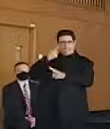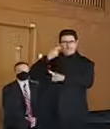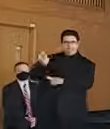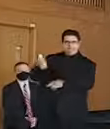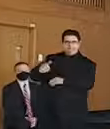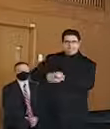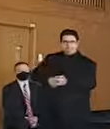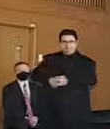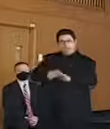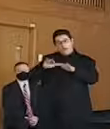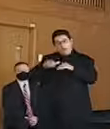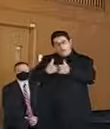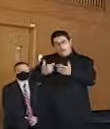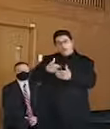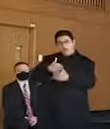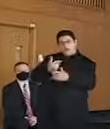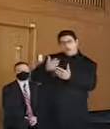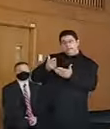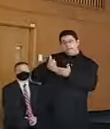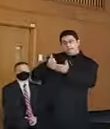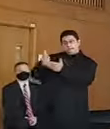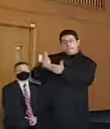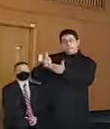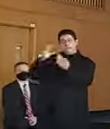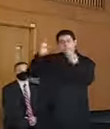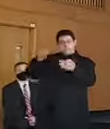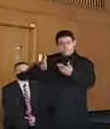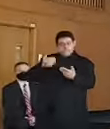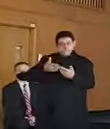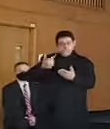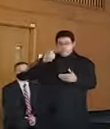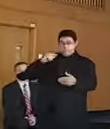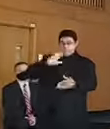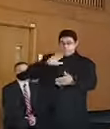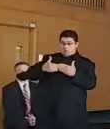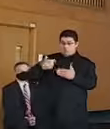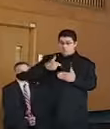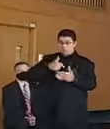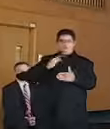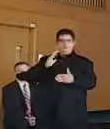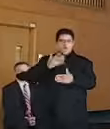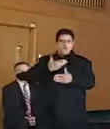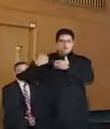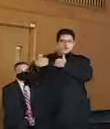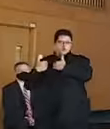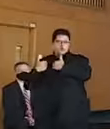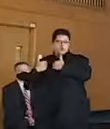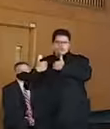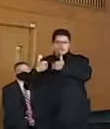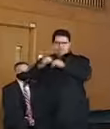make the decision easier, though, by all of us doing our part to keep transmission flow in the community.